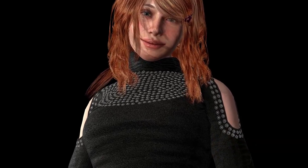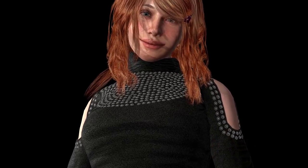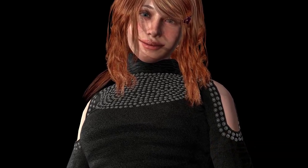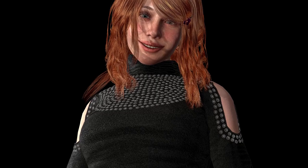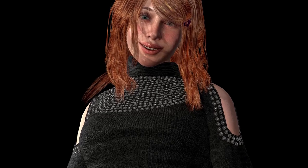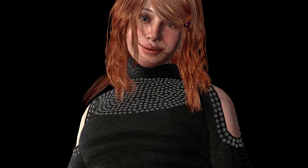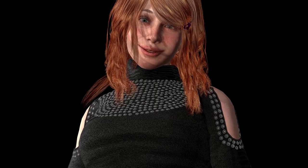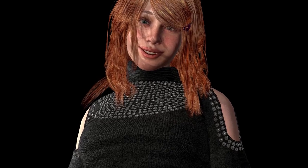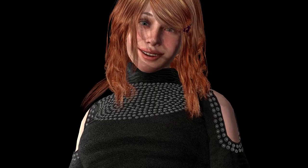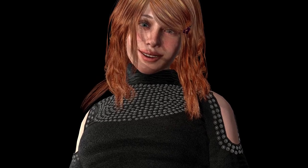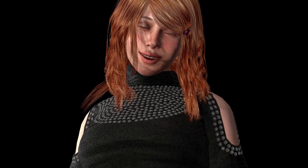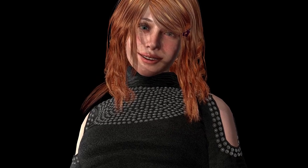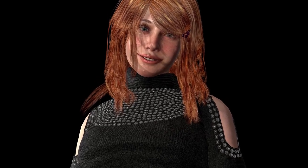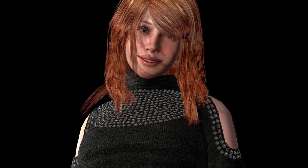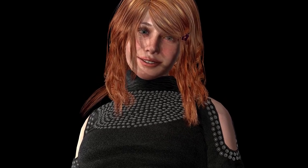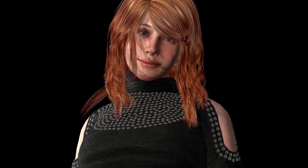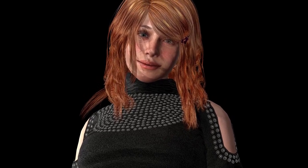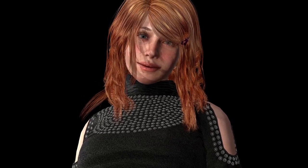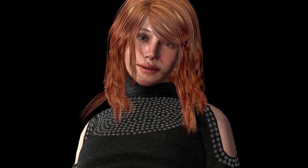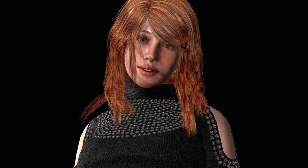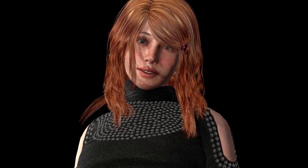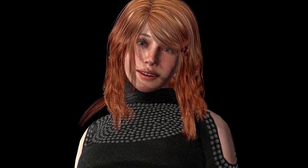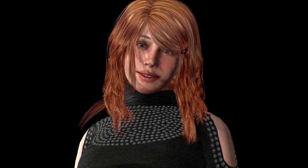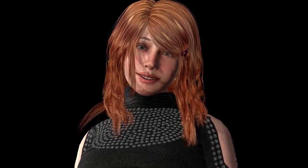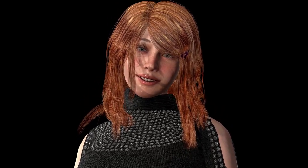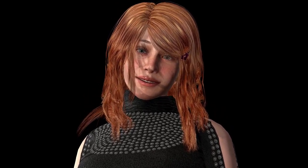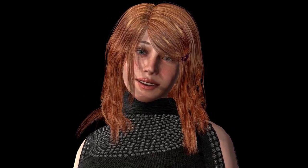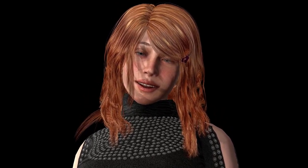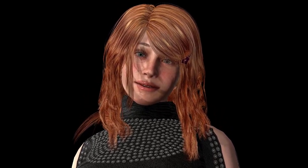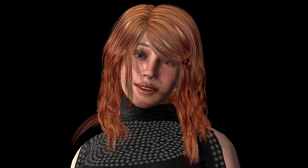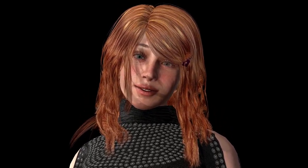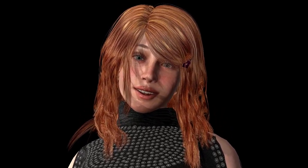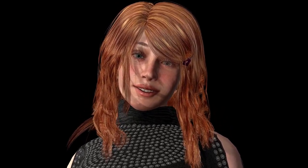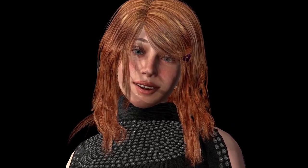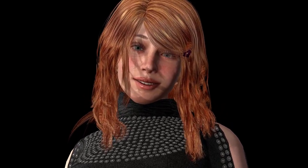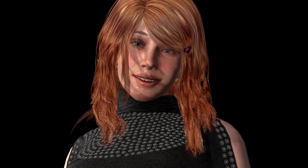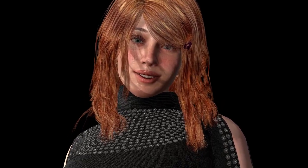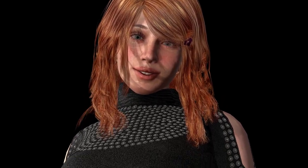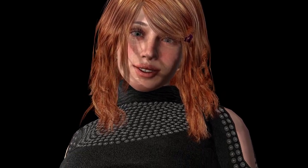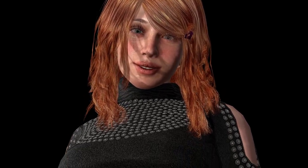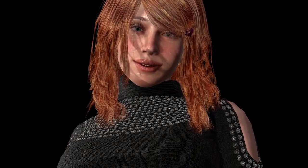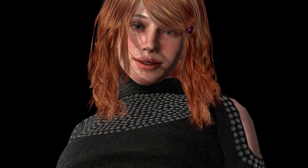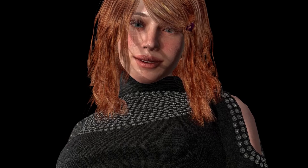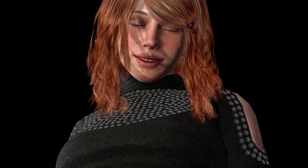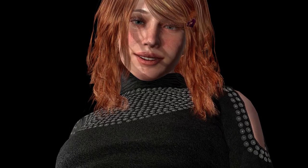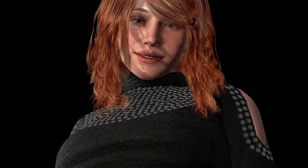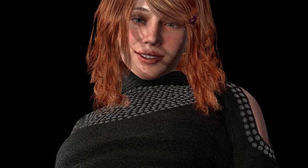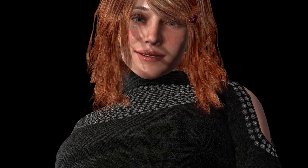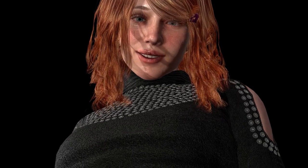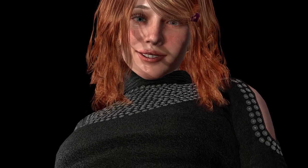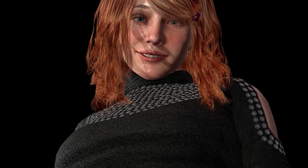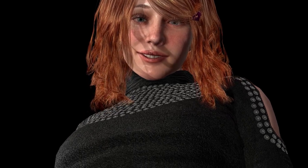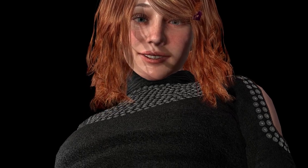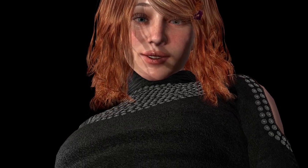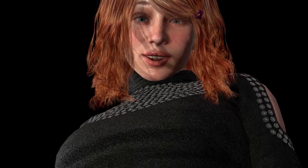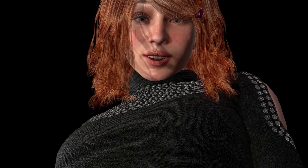Hello person on YouTube. Today lets have a little fun with sign language. It is very very easy to learn.